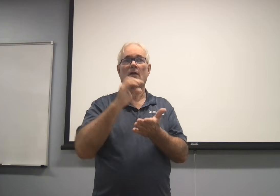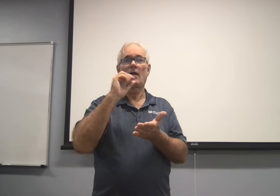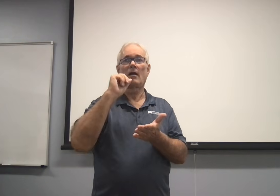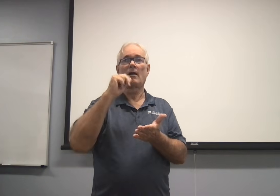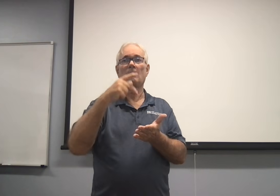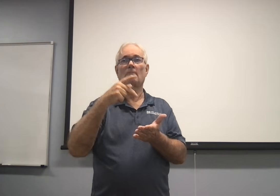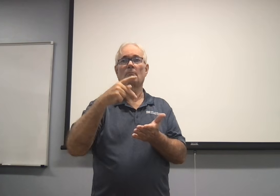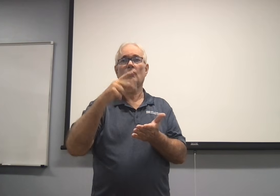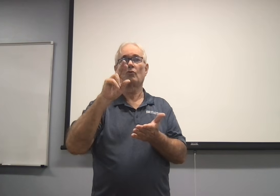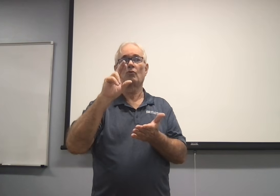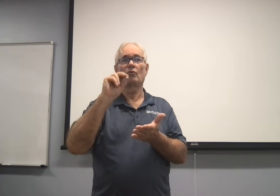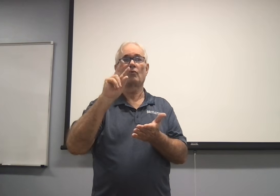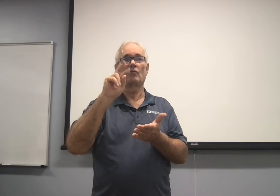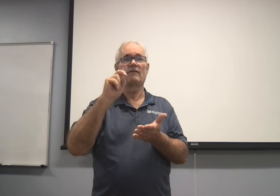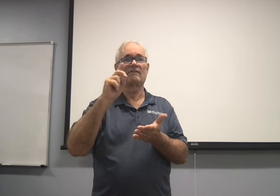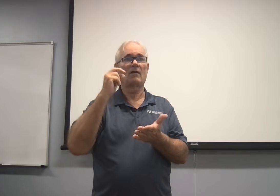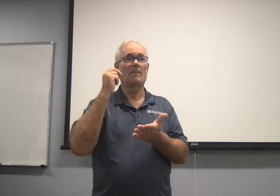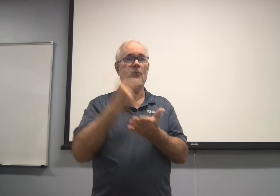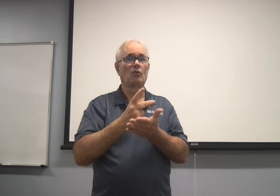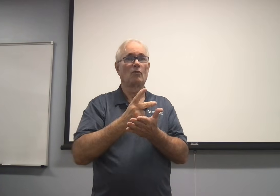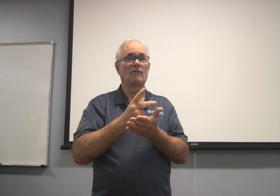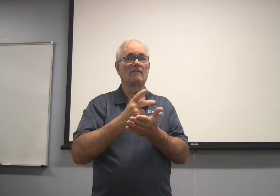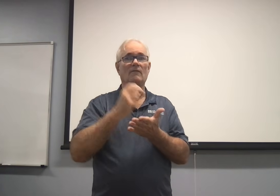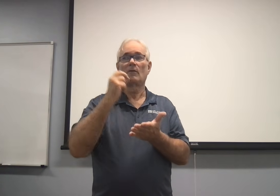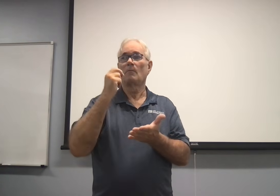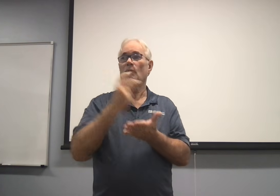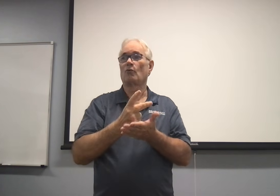way. Approve. Approved.